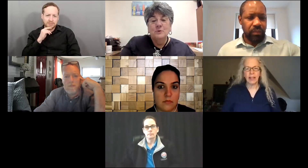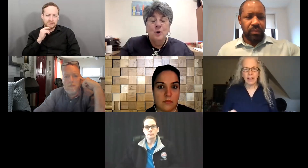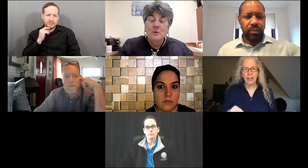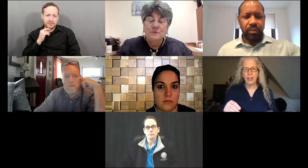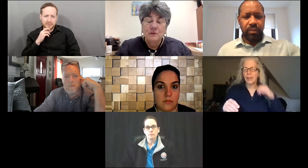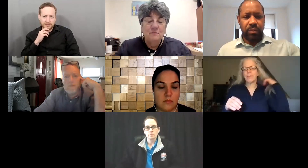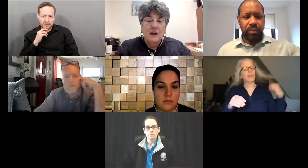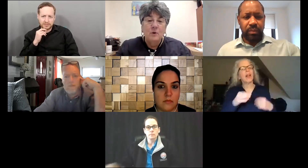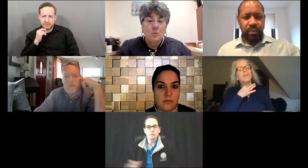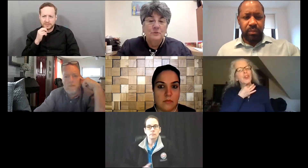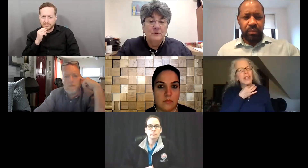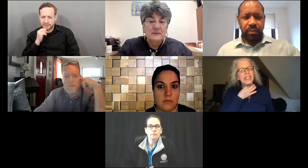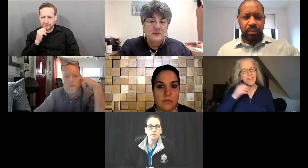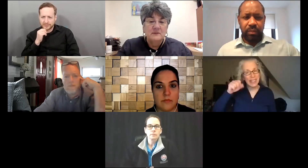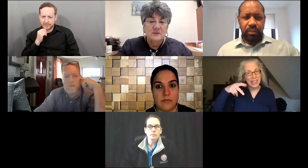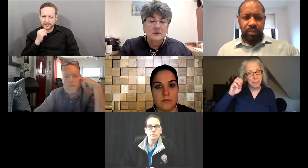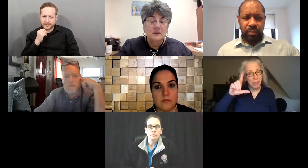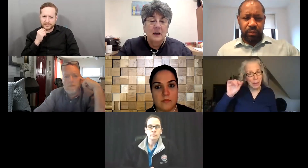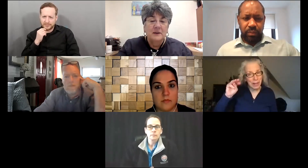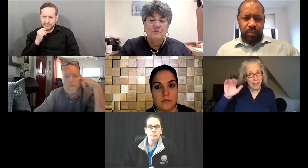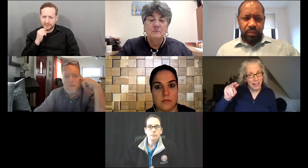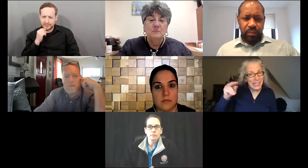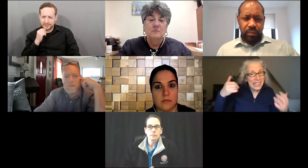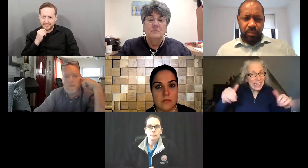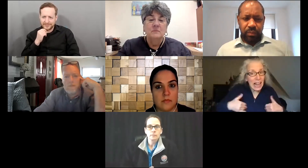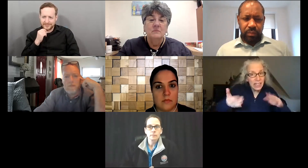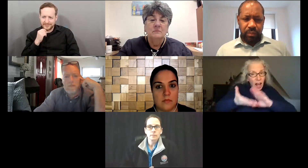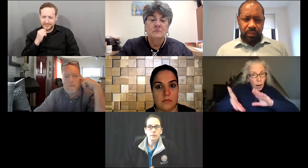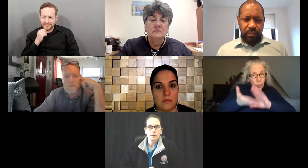Do you know if their 5013C is still alive?